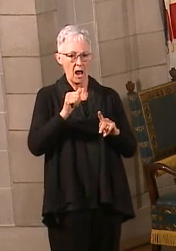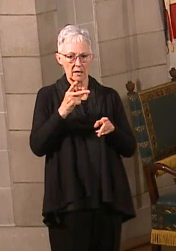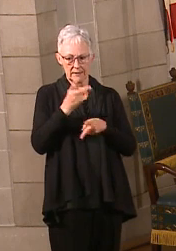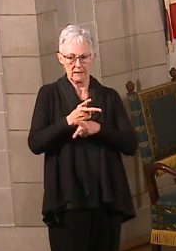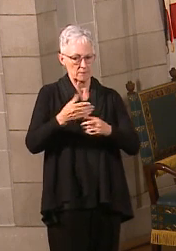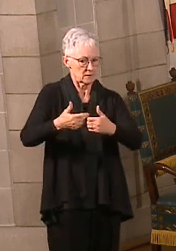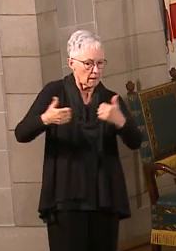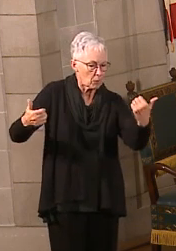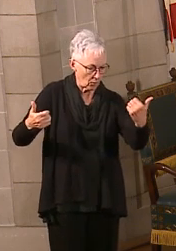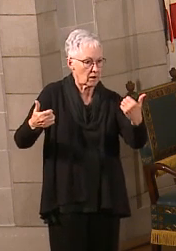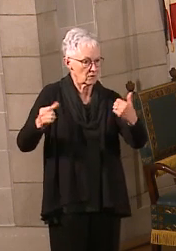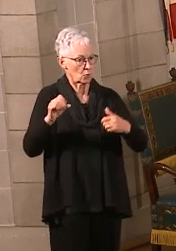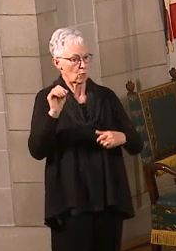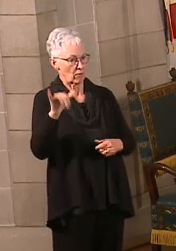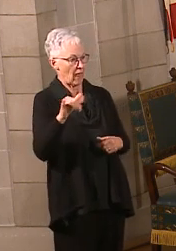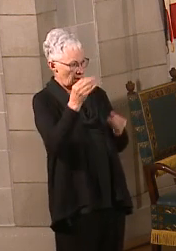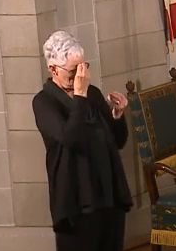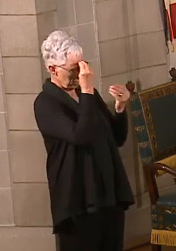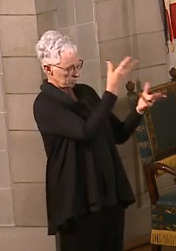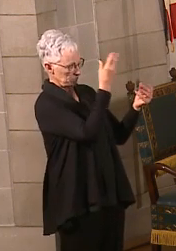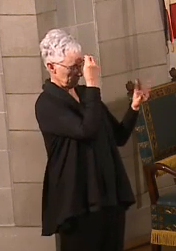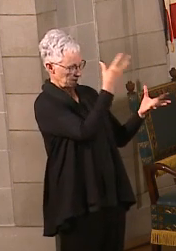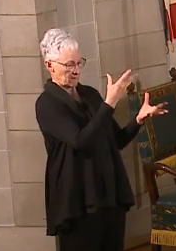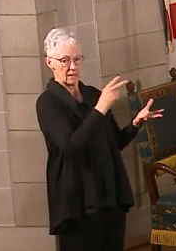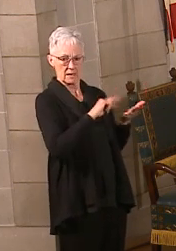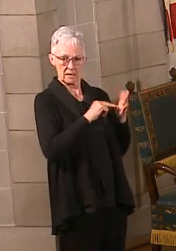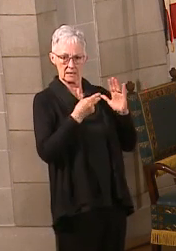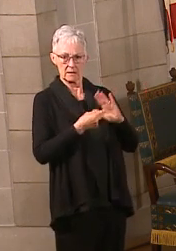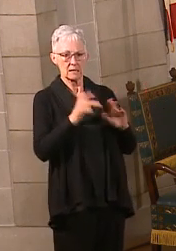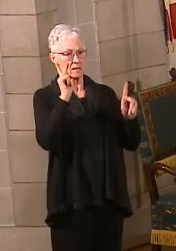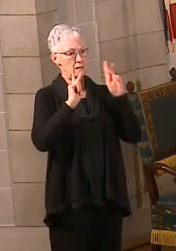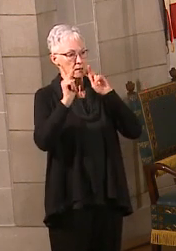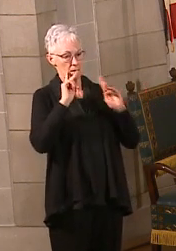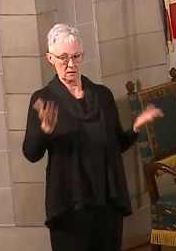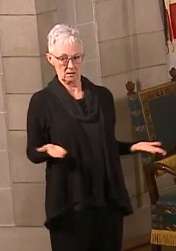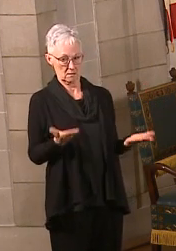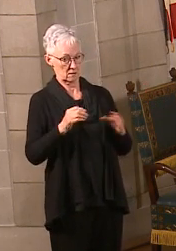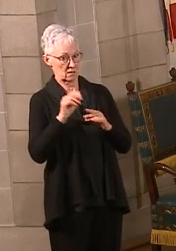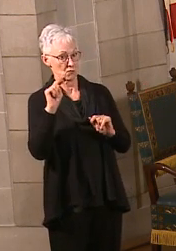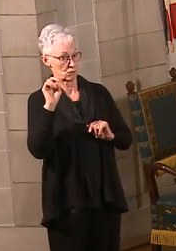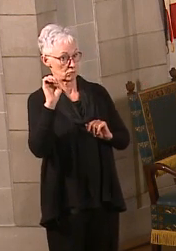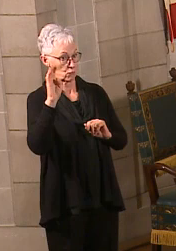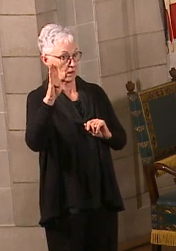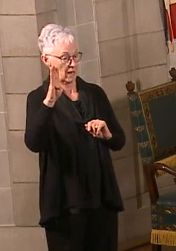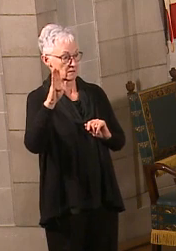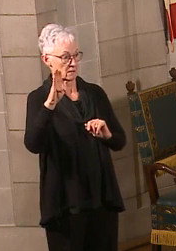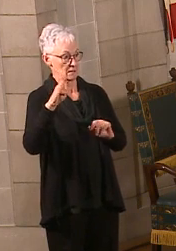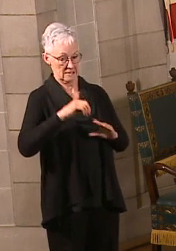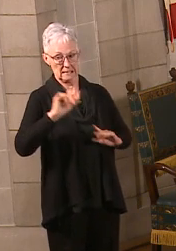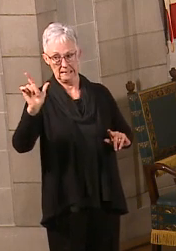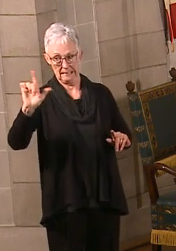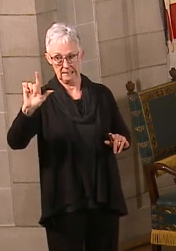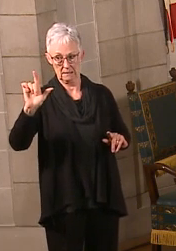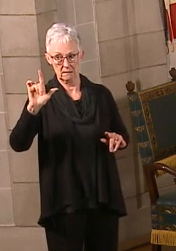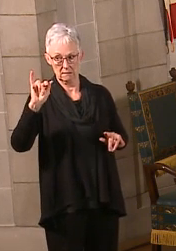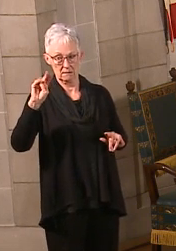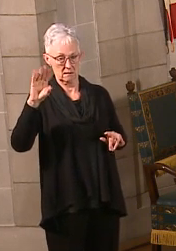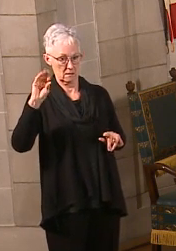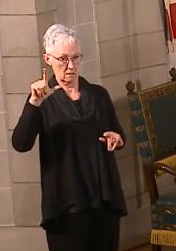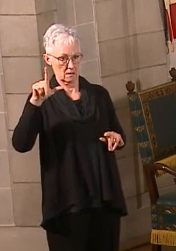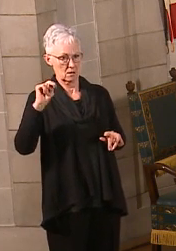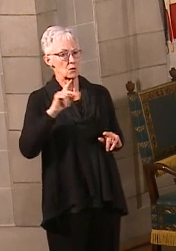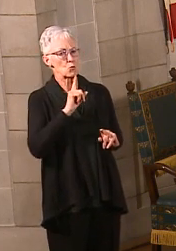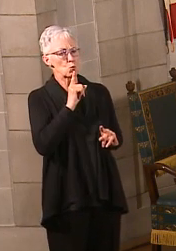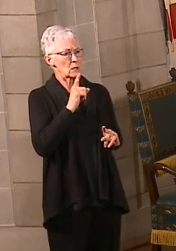me is, and give me confidence, is that our residents want to comply with these directed health measures and with the new measures